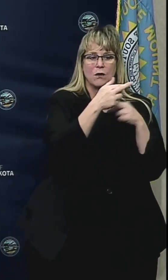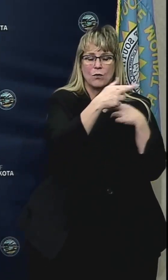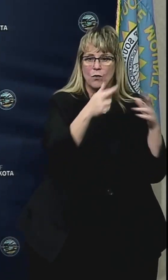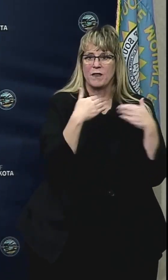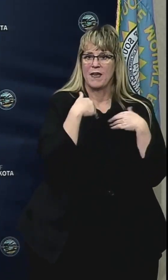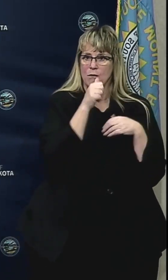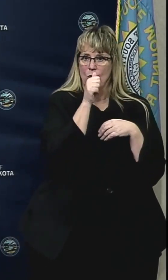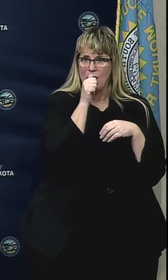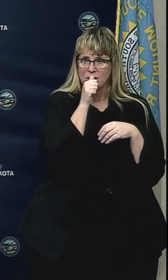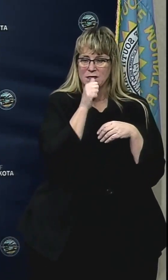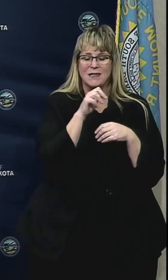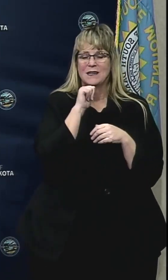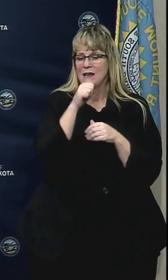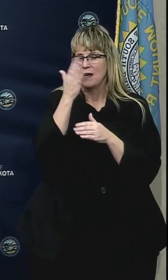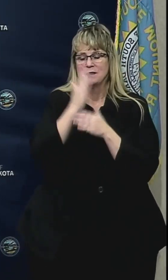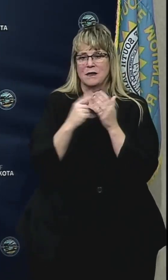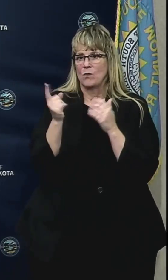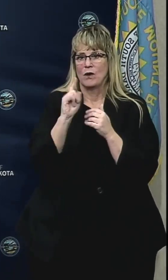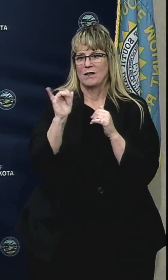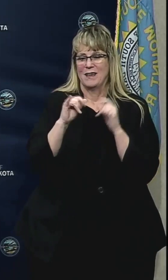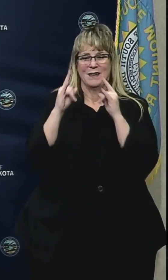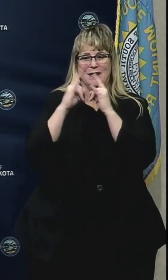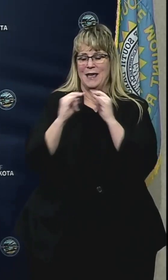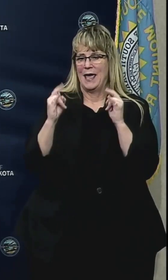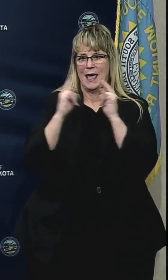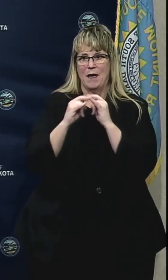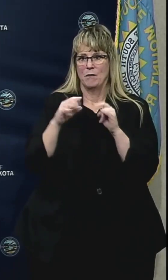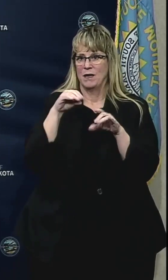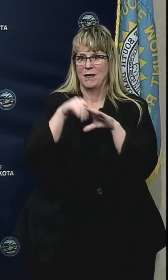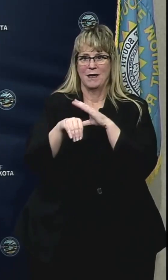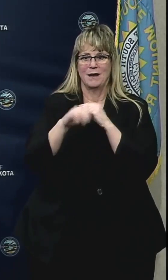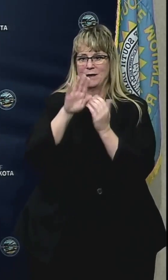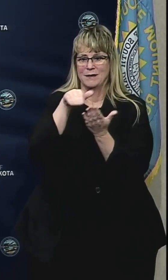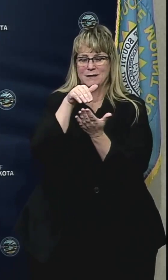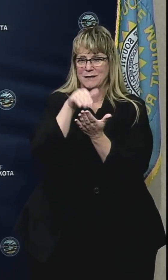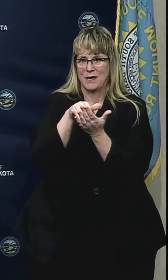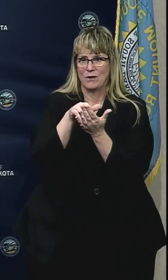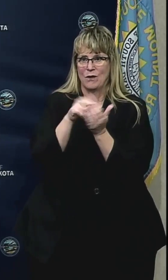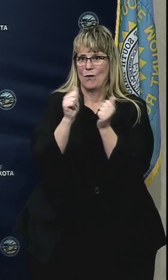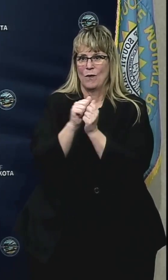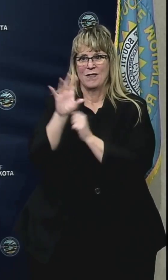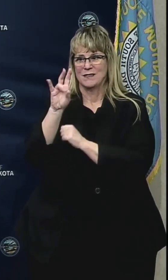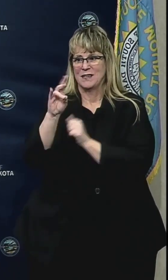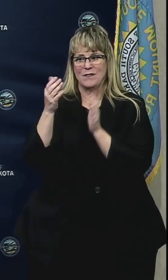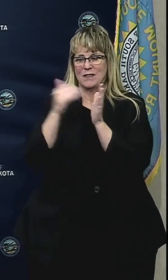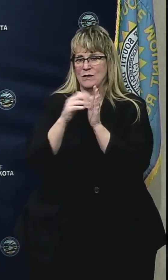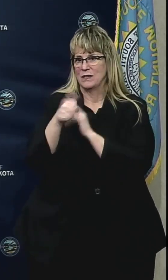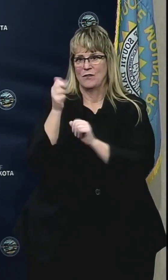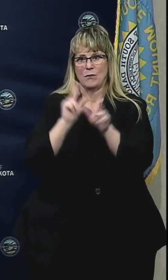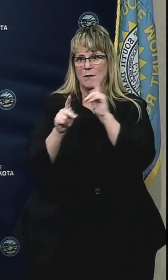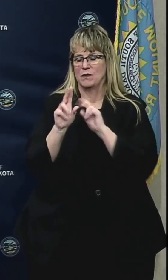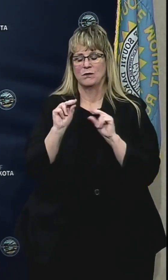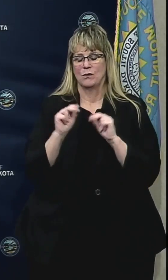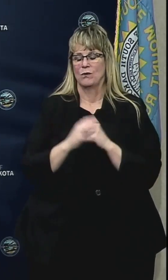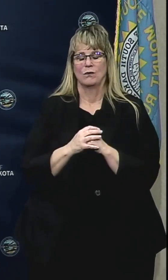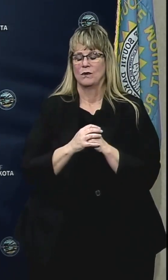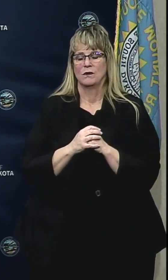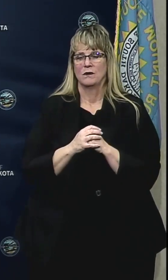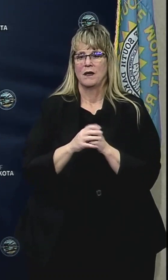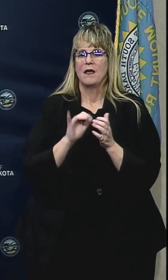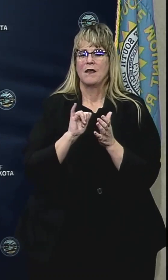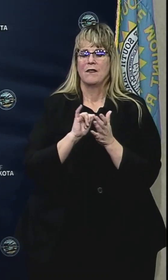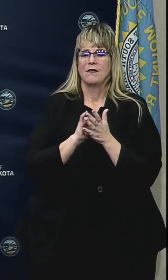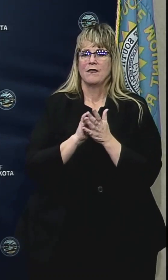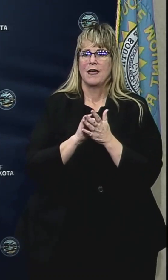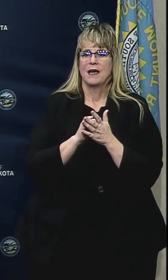will have privacy, not somewhere like a camp in a convention center with 7,000 other people. That is a